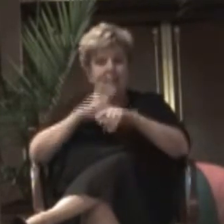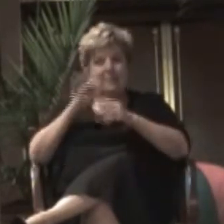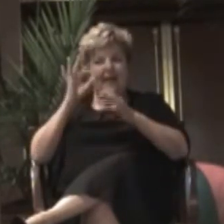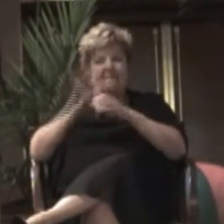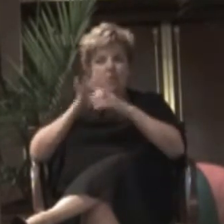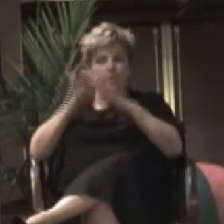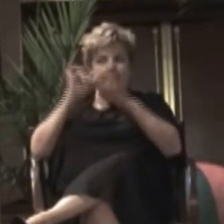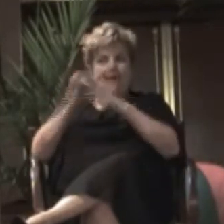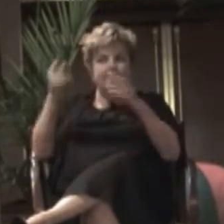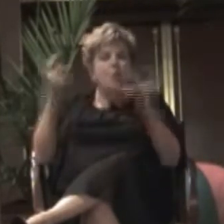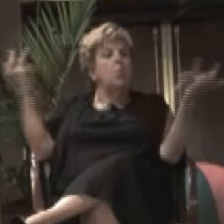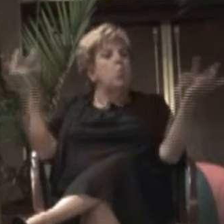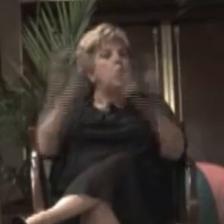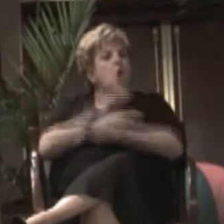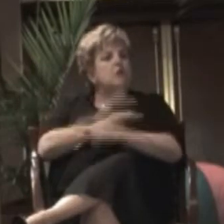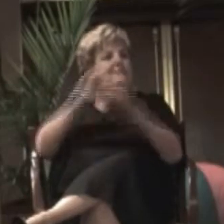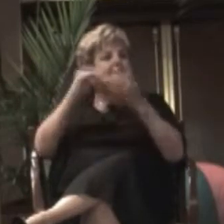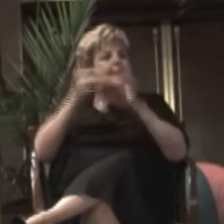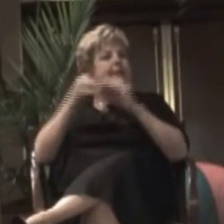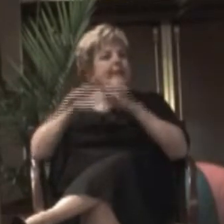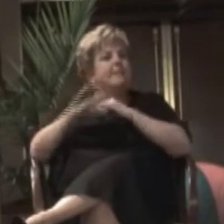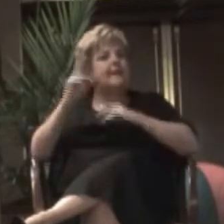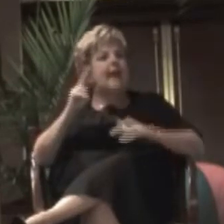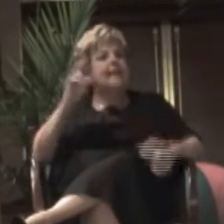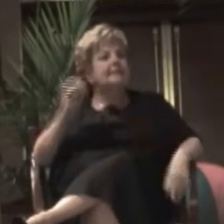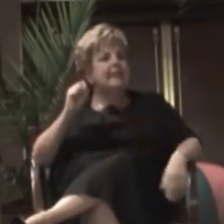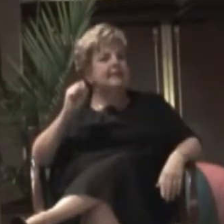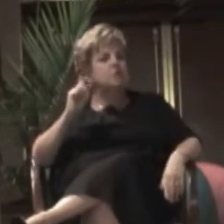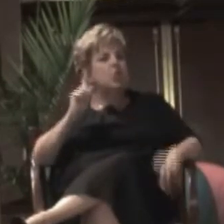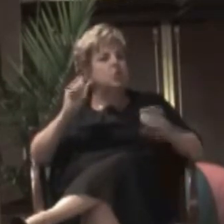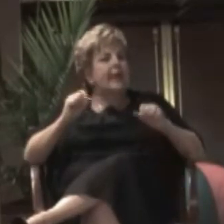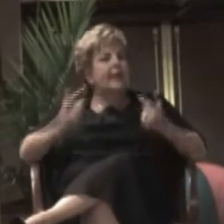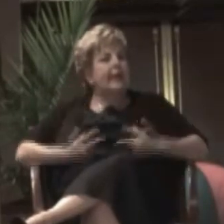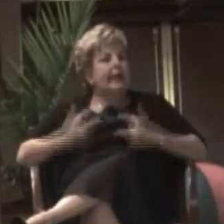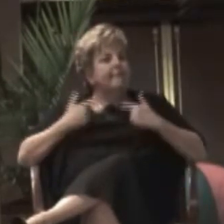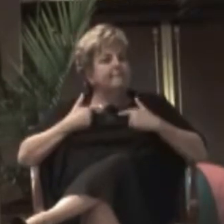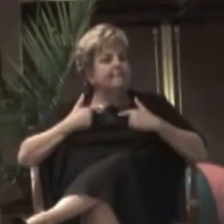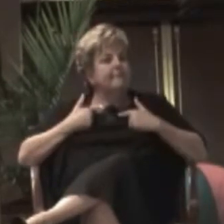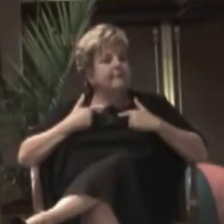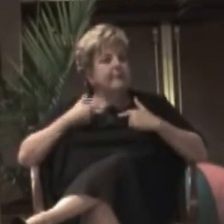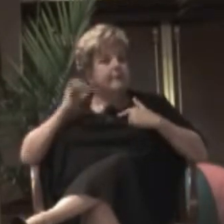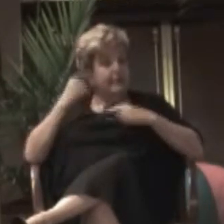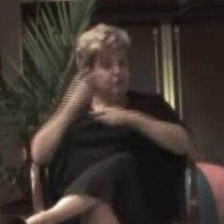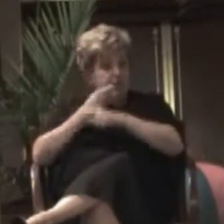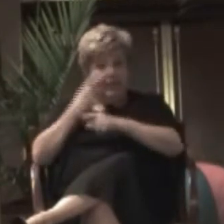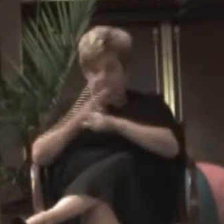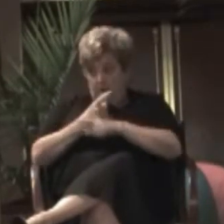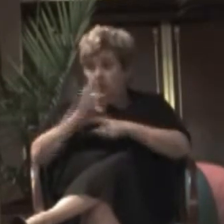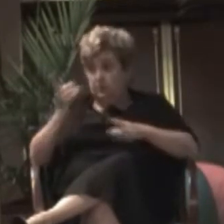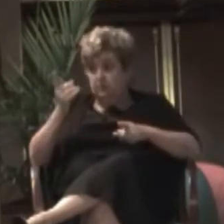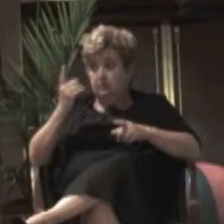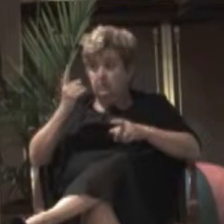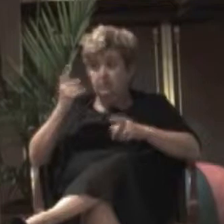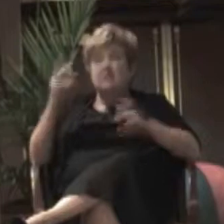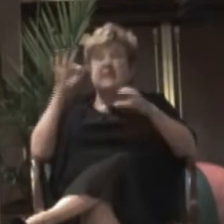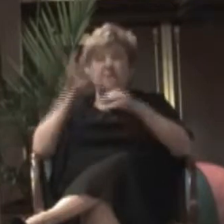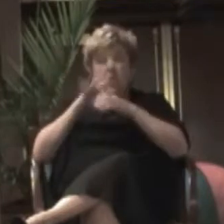the United States in which to live. Is that right, Edgy? It's right. And